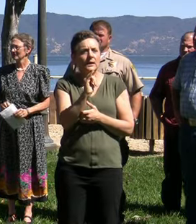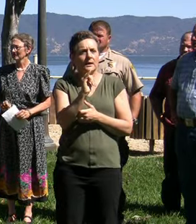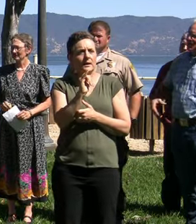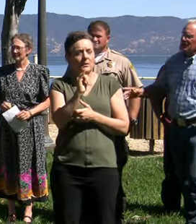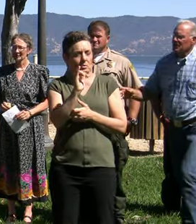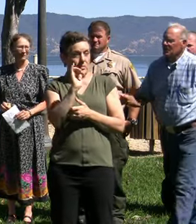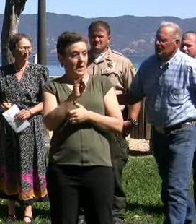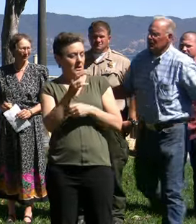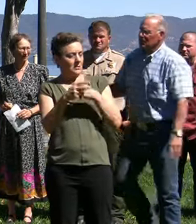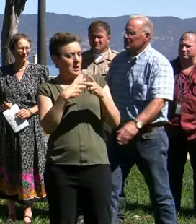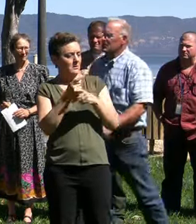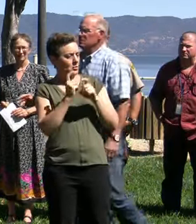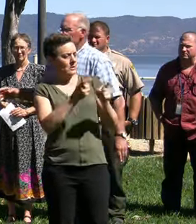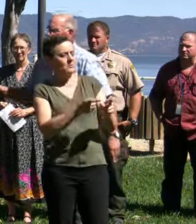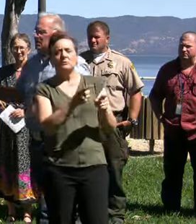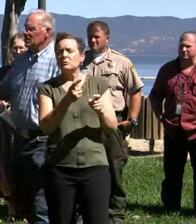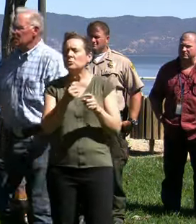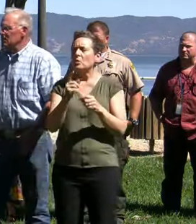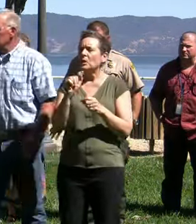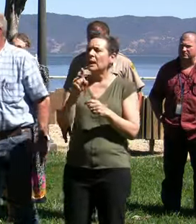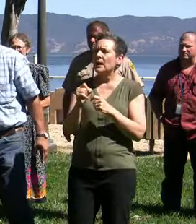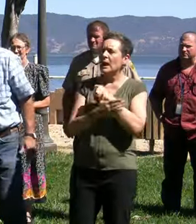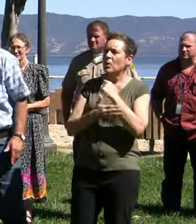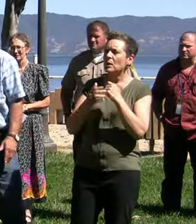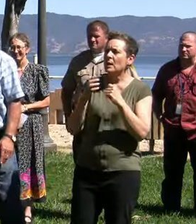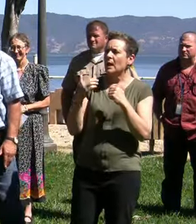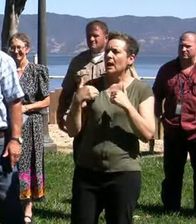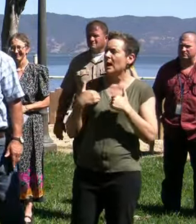to Lake County Animal Control. Yeah,